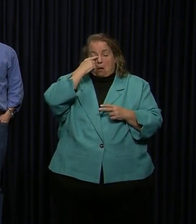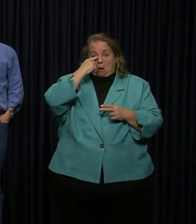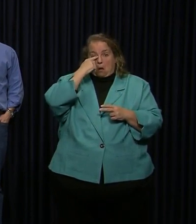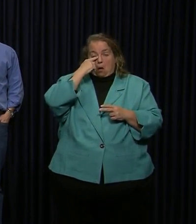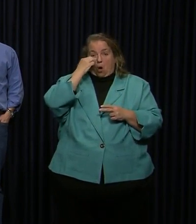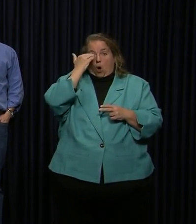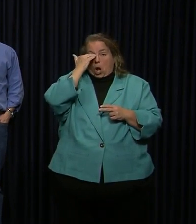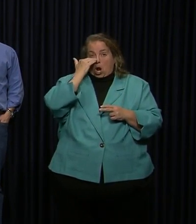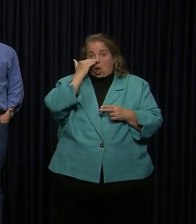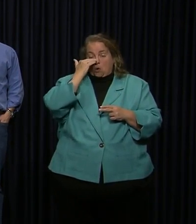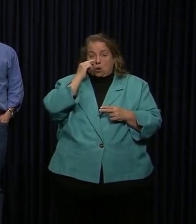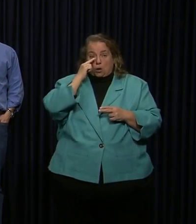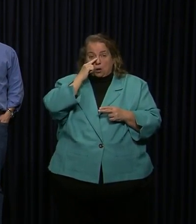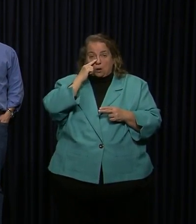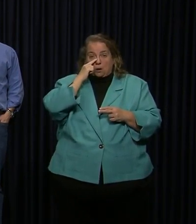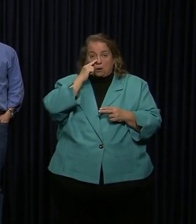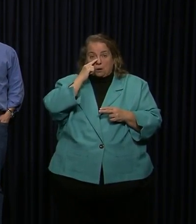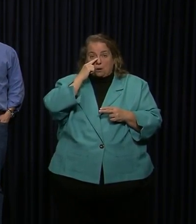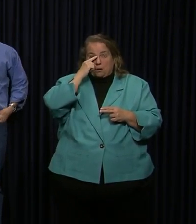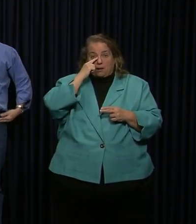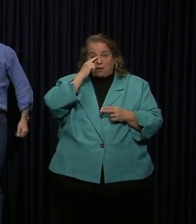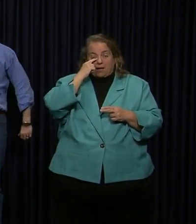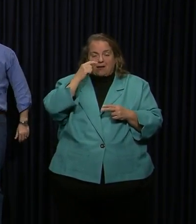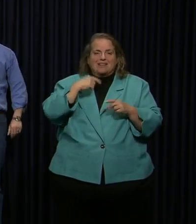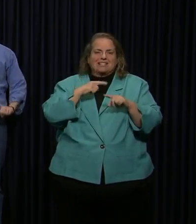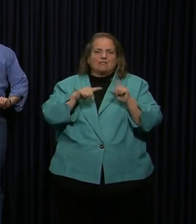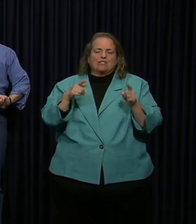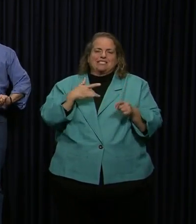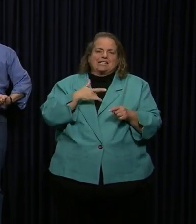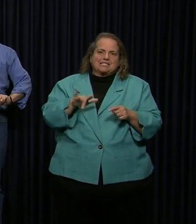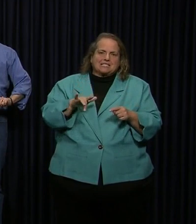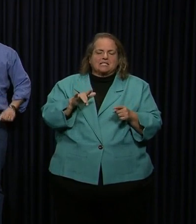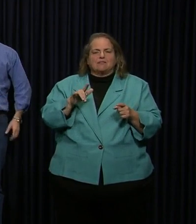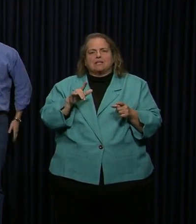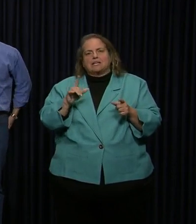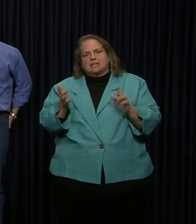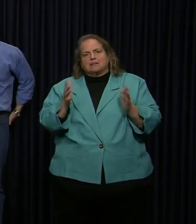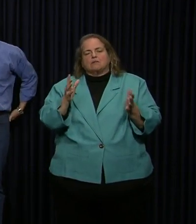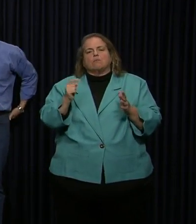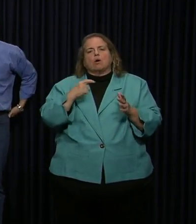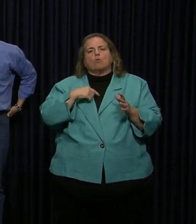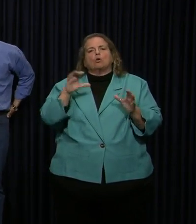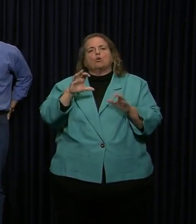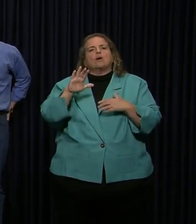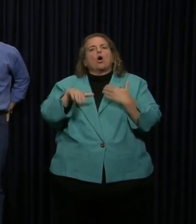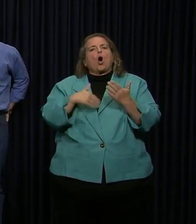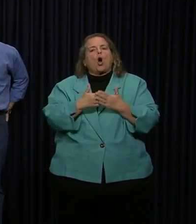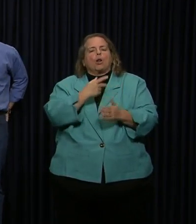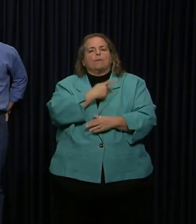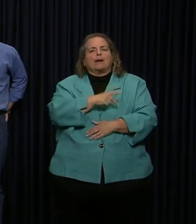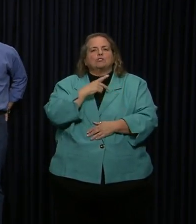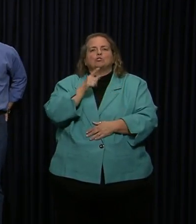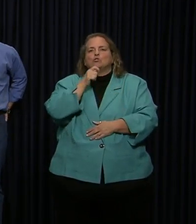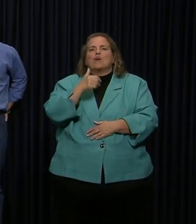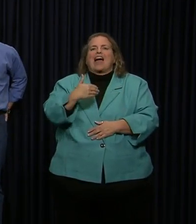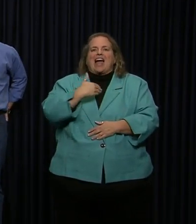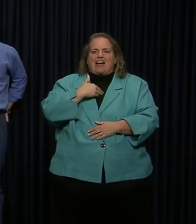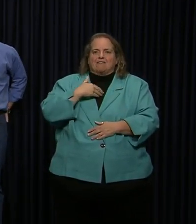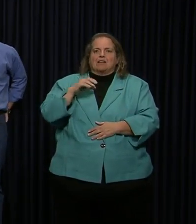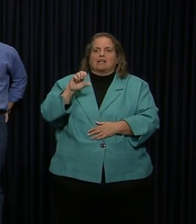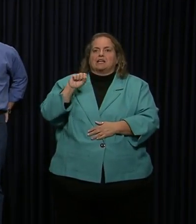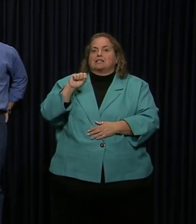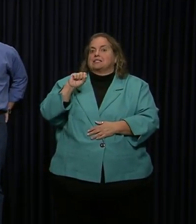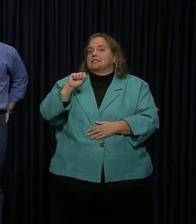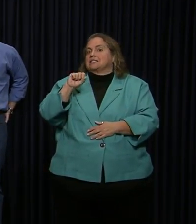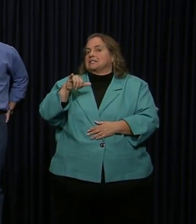in the lower middle portion of the cavity, have different sensitivities and trade-offs, but we're doing all symptomatic patients. So if you have